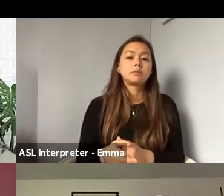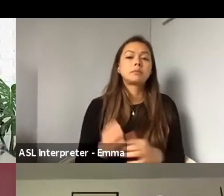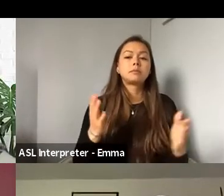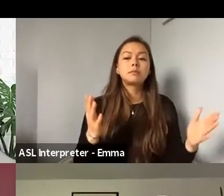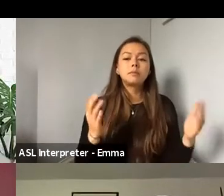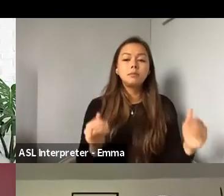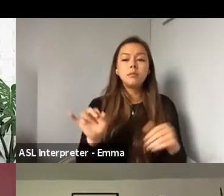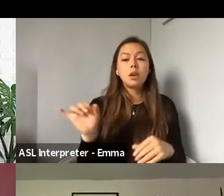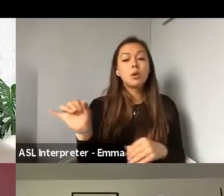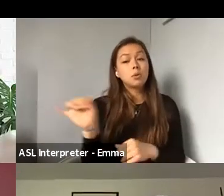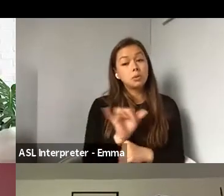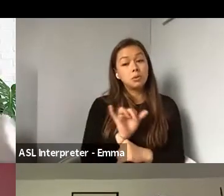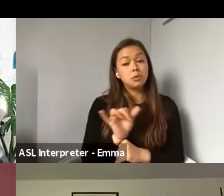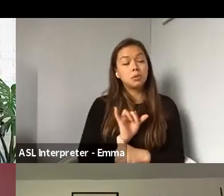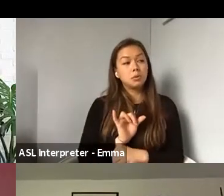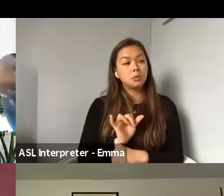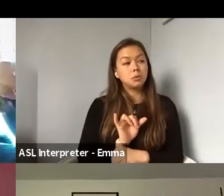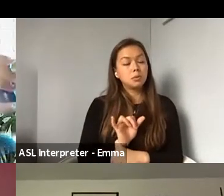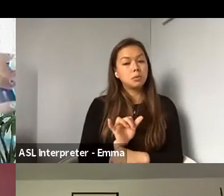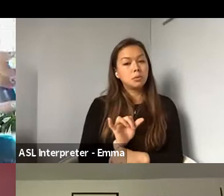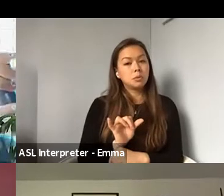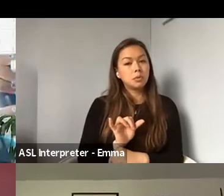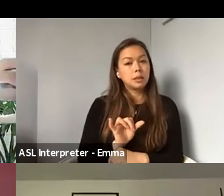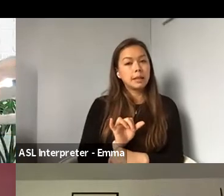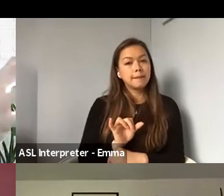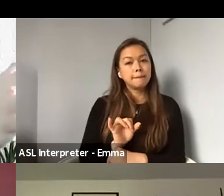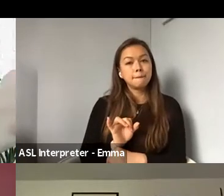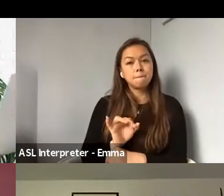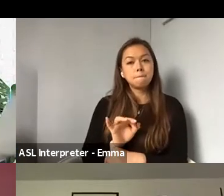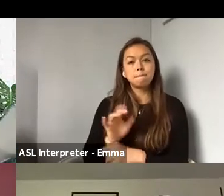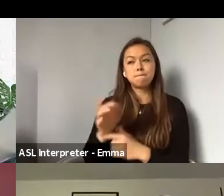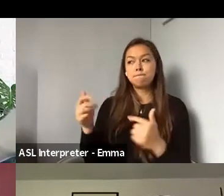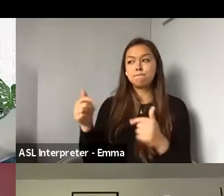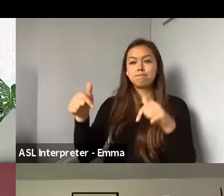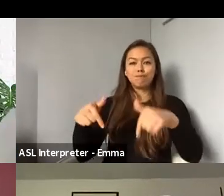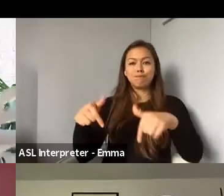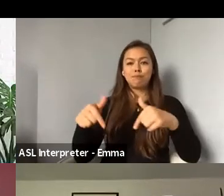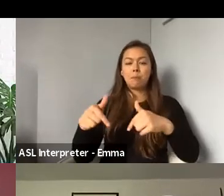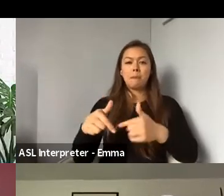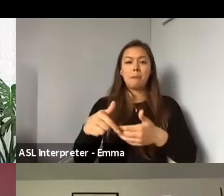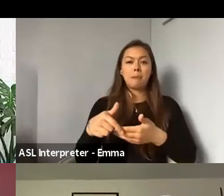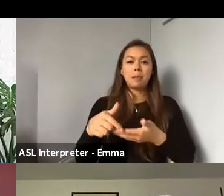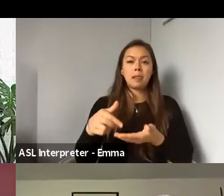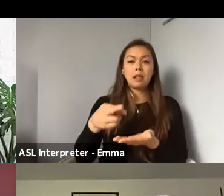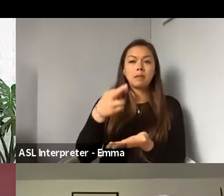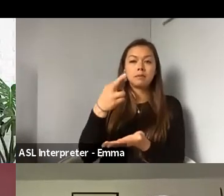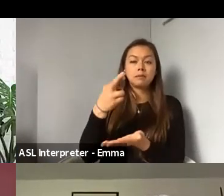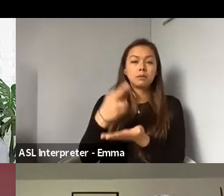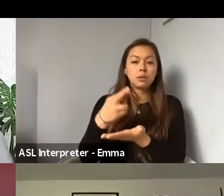say is that this resource spotlight, we extended the time till